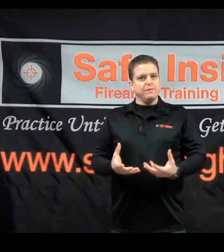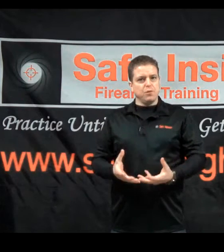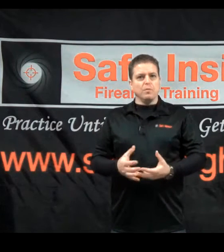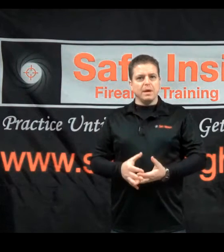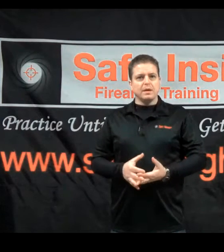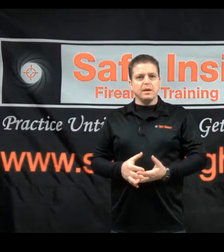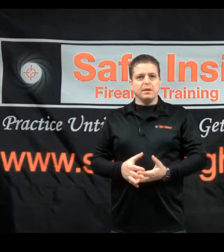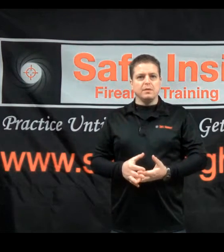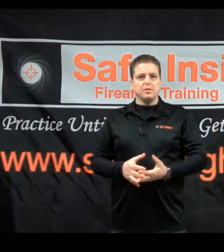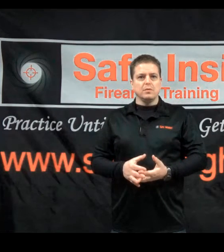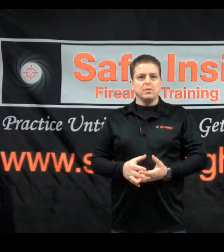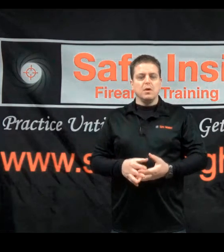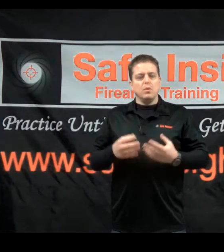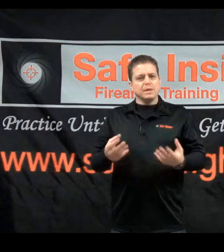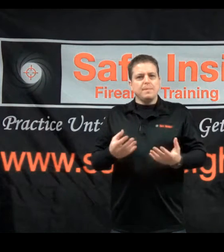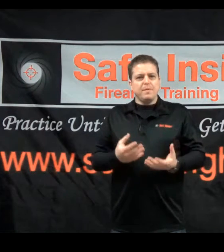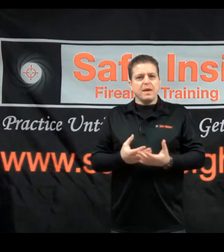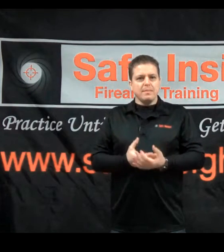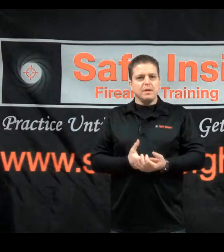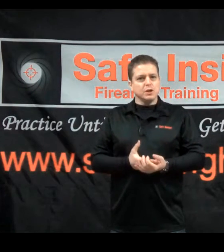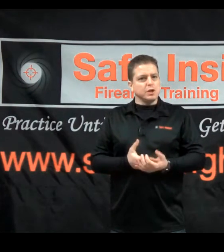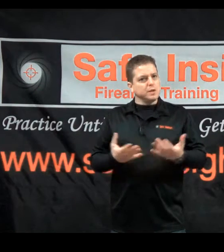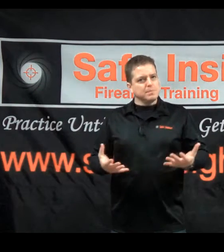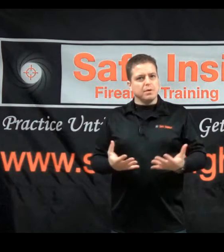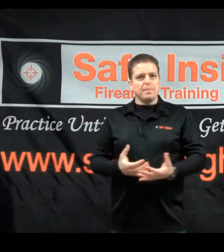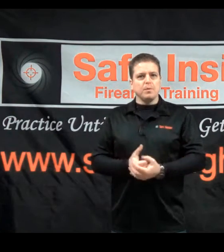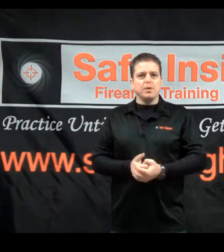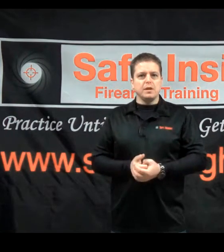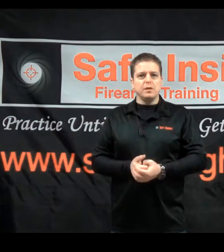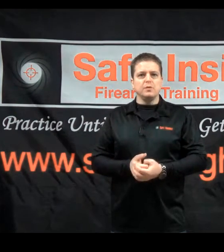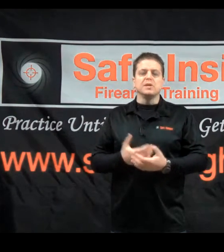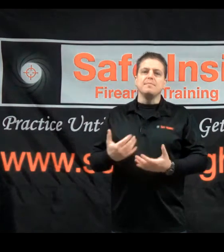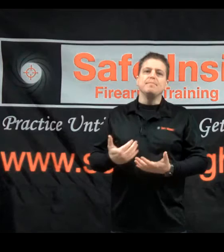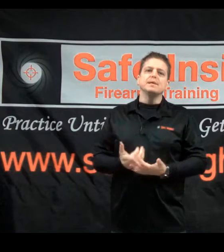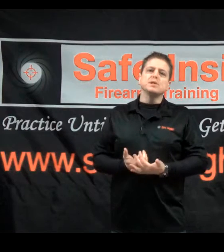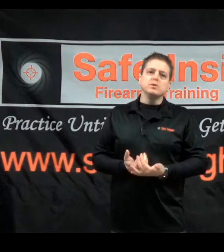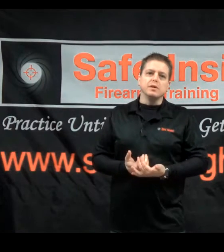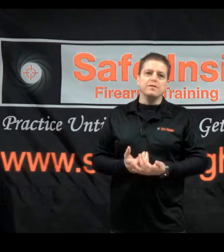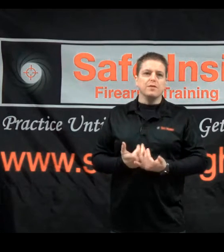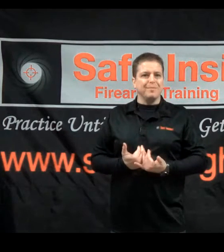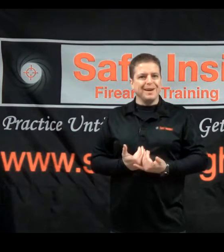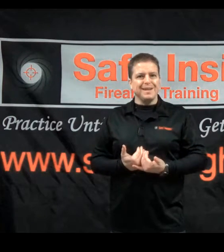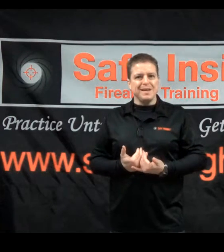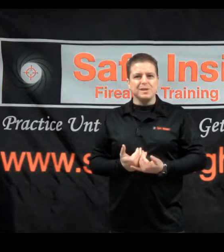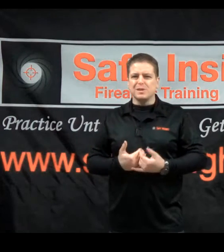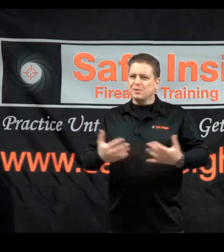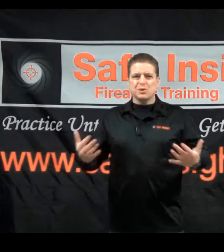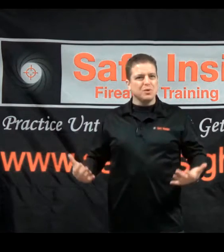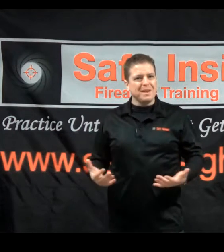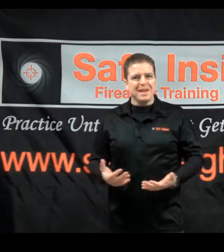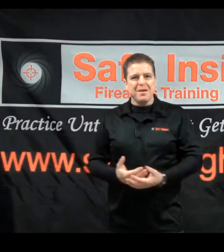for my gun? What type of ammunition is the proper one to use and best suited for my needs? There are so many out